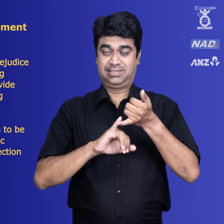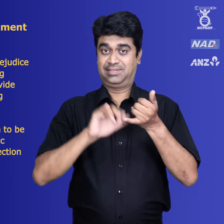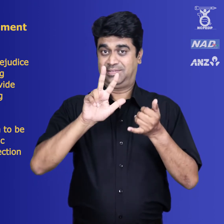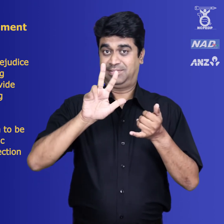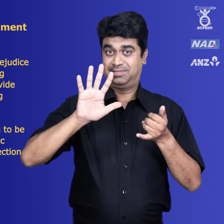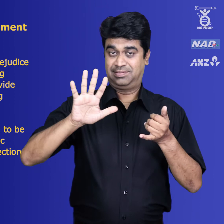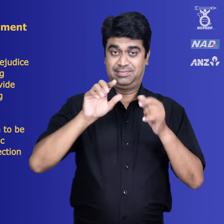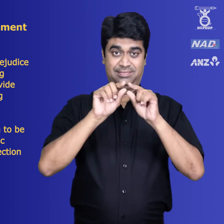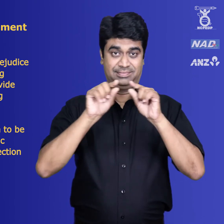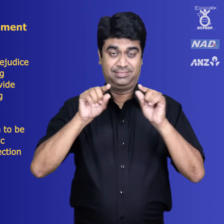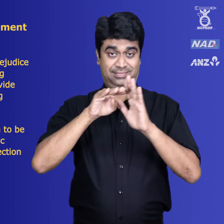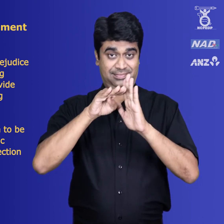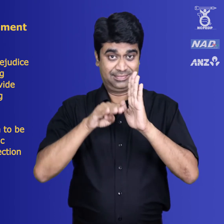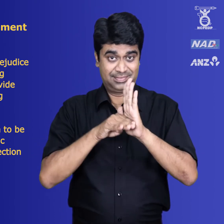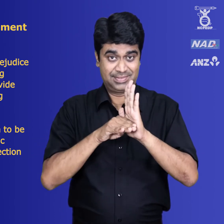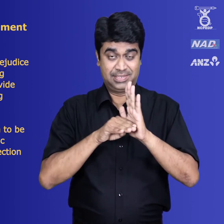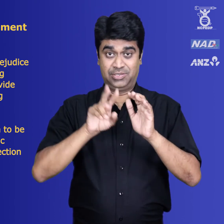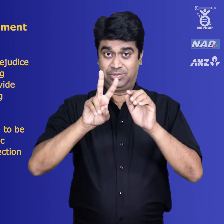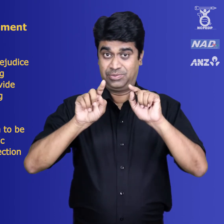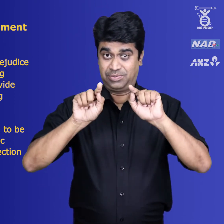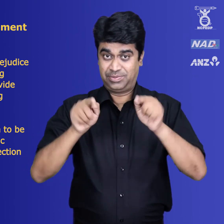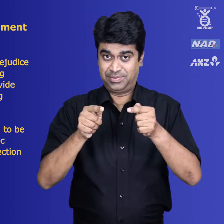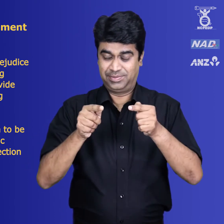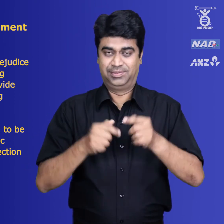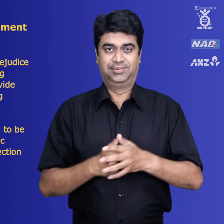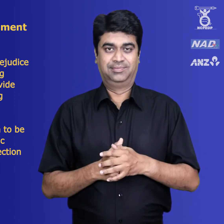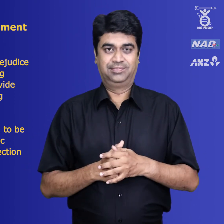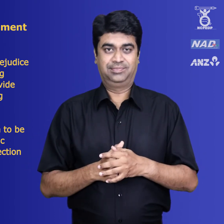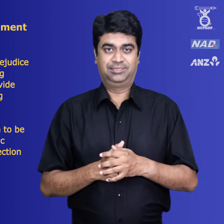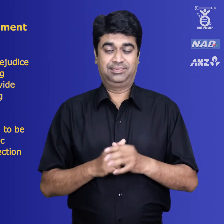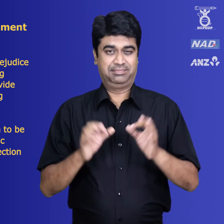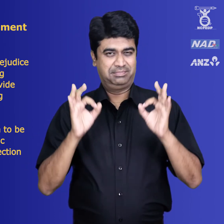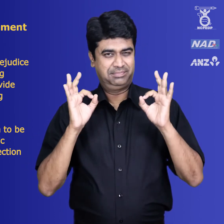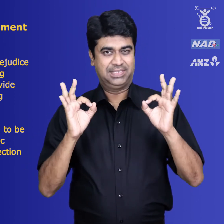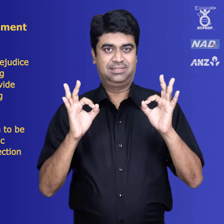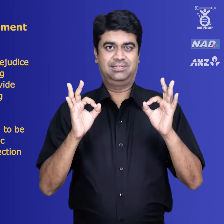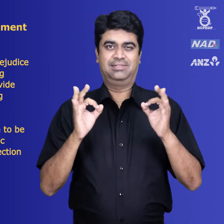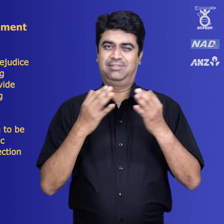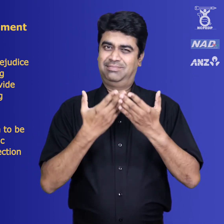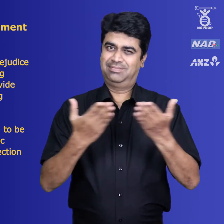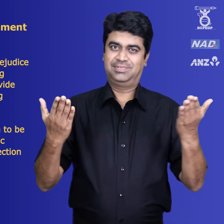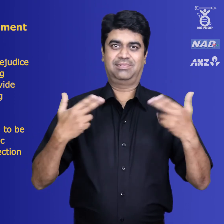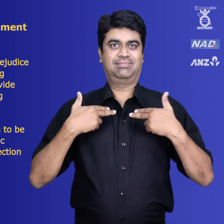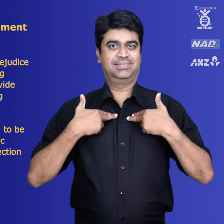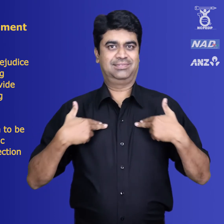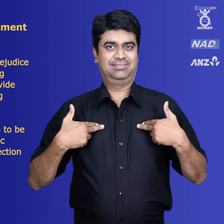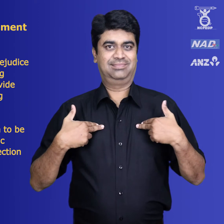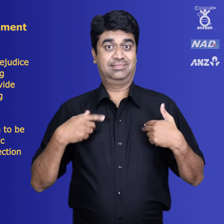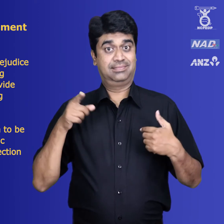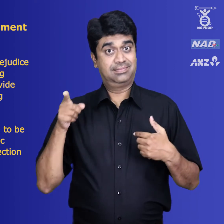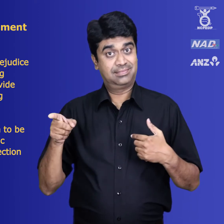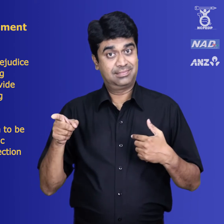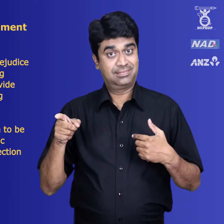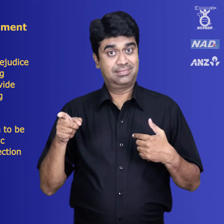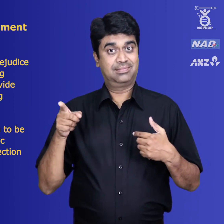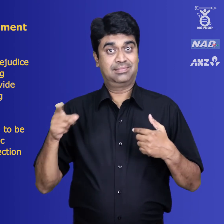The fee or remuneration to be paid to the Special Public Prosecutor under subsection 2